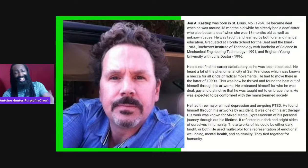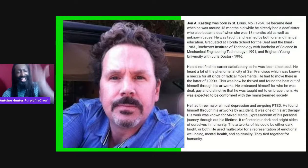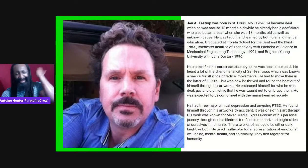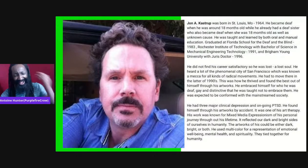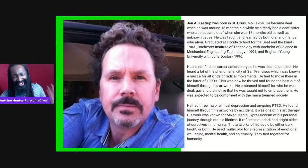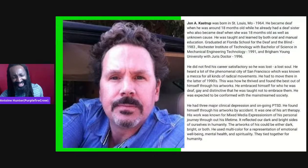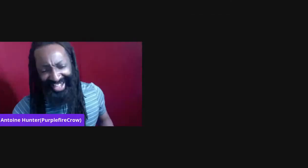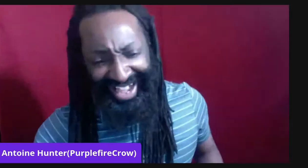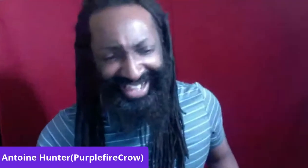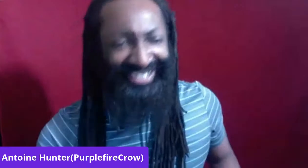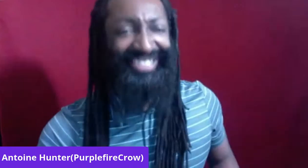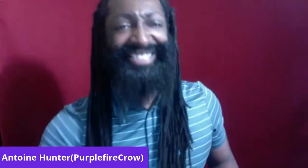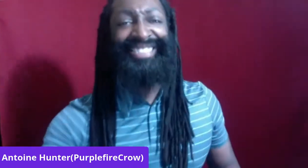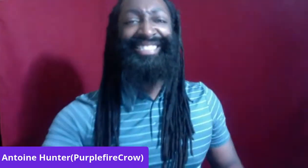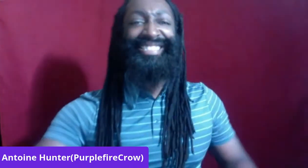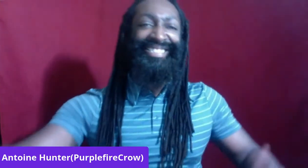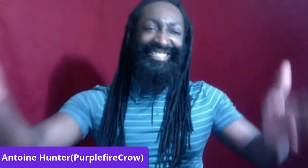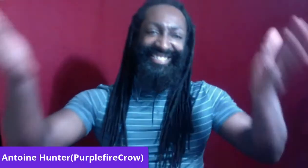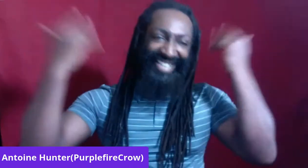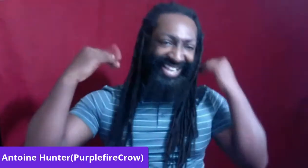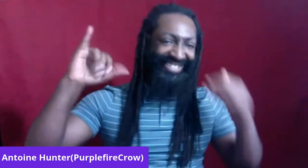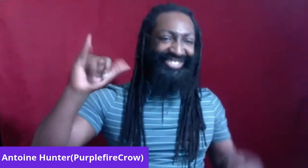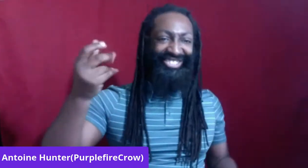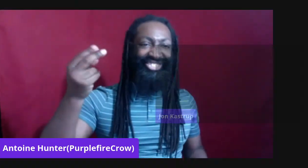welcome. Come on to the stage.